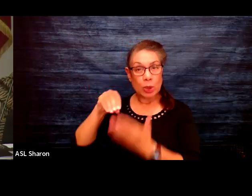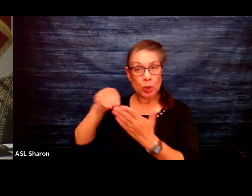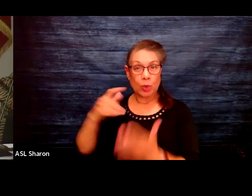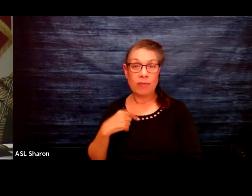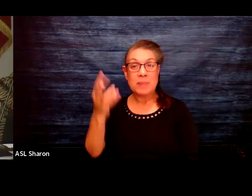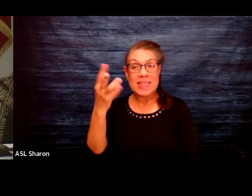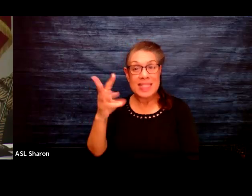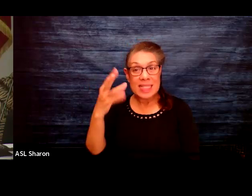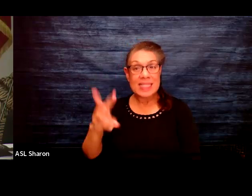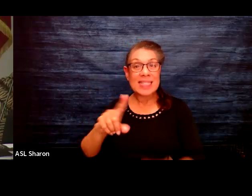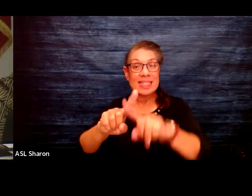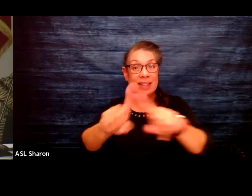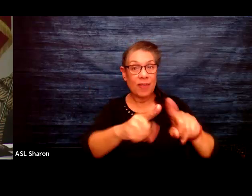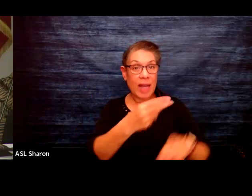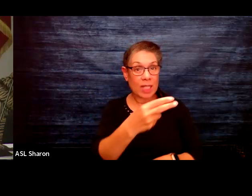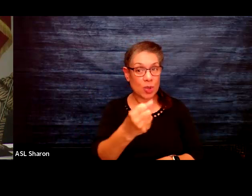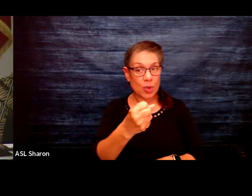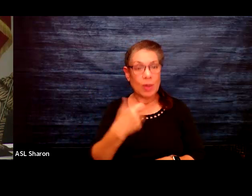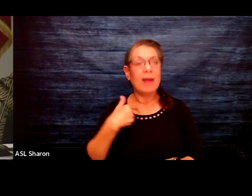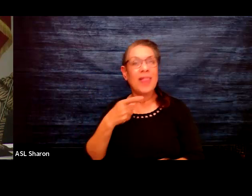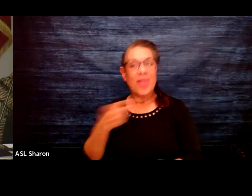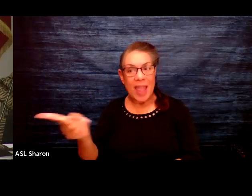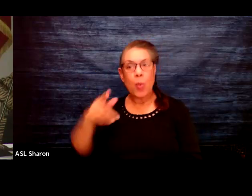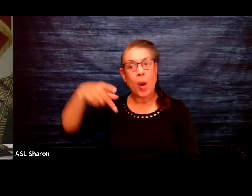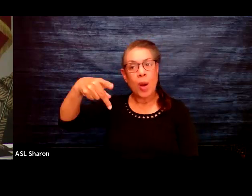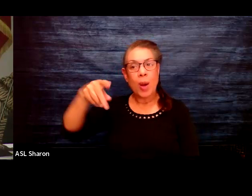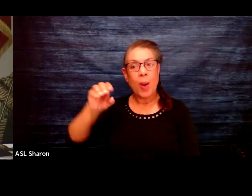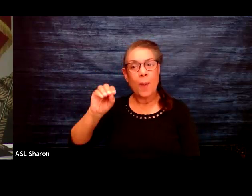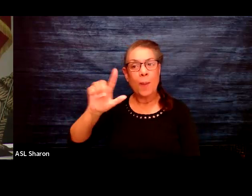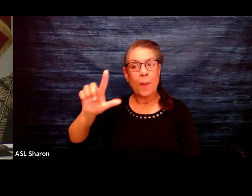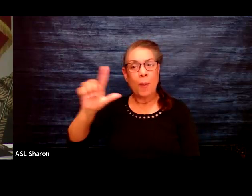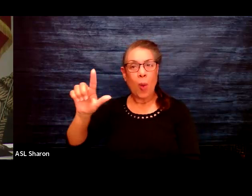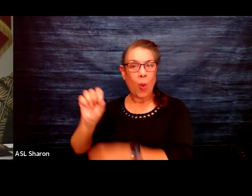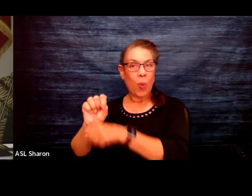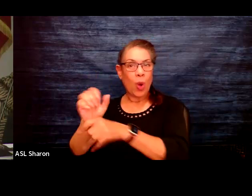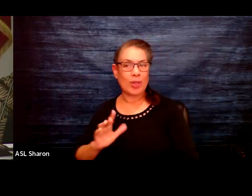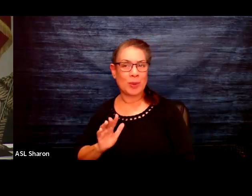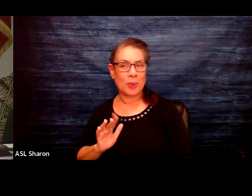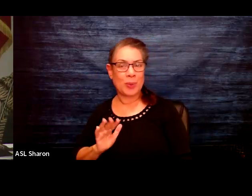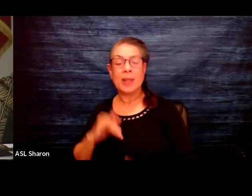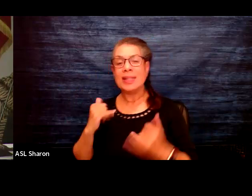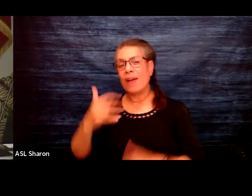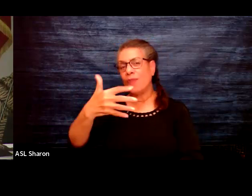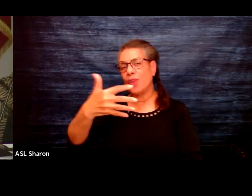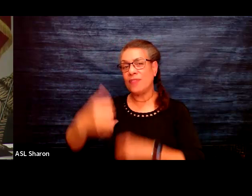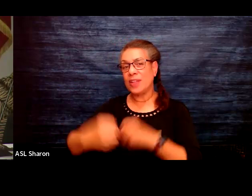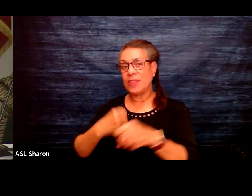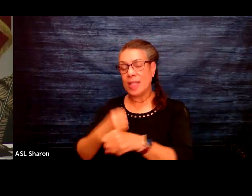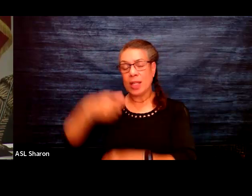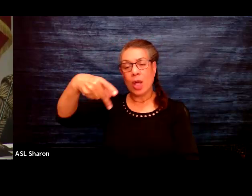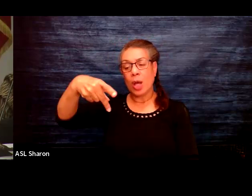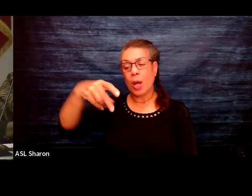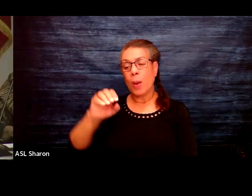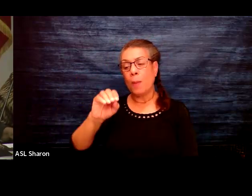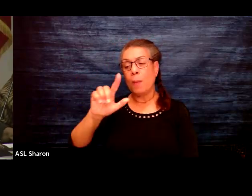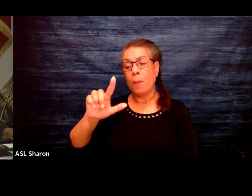16 BPS high schools who spent the day as poll workers. Now in its 5th year, the Student Poll Worker Program